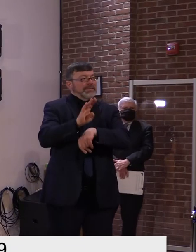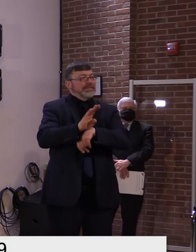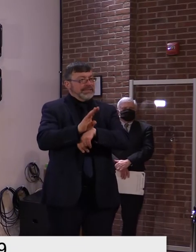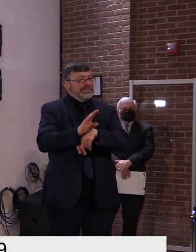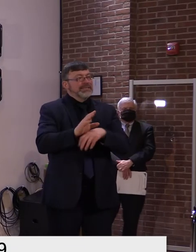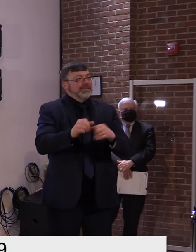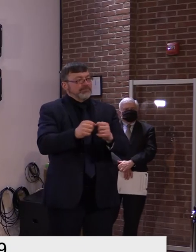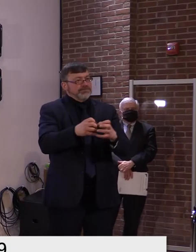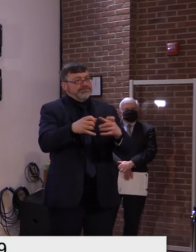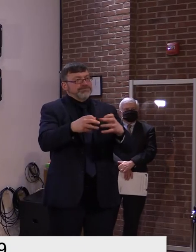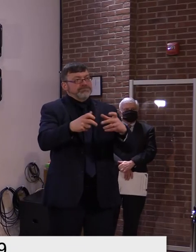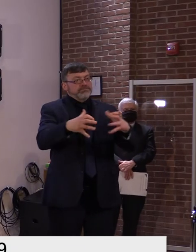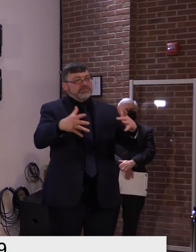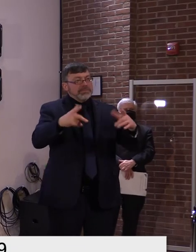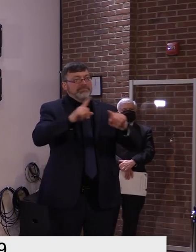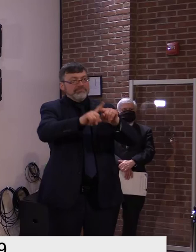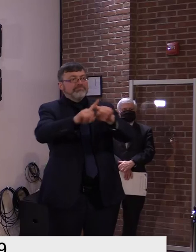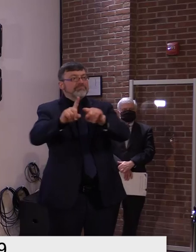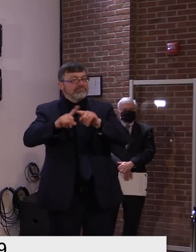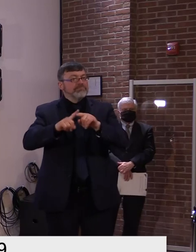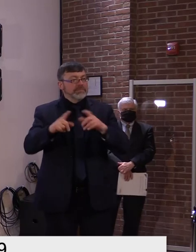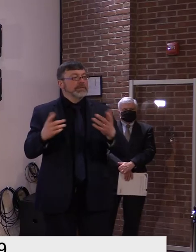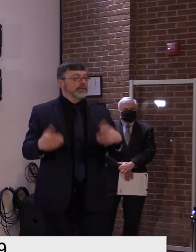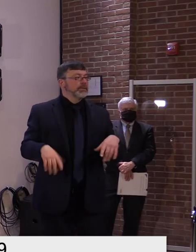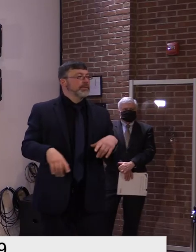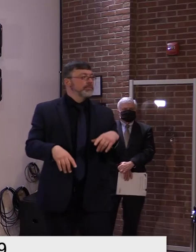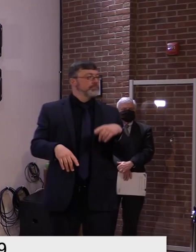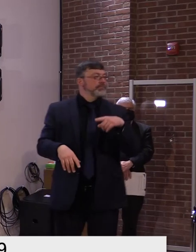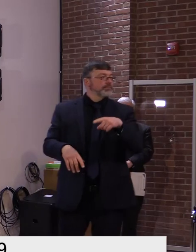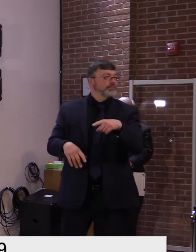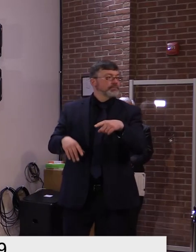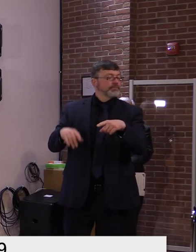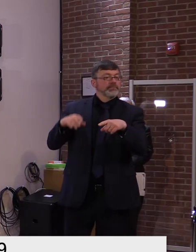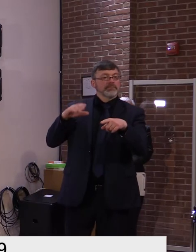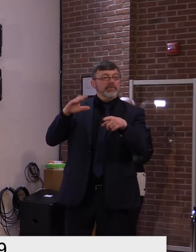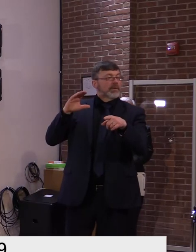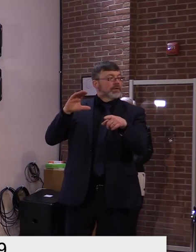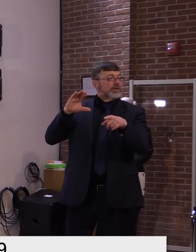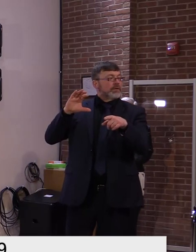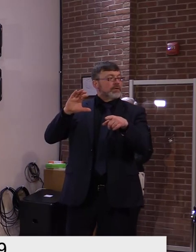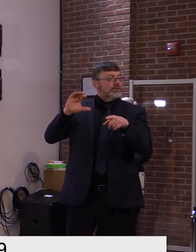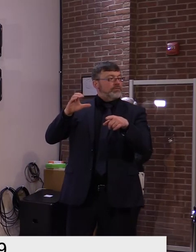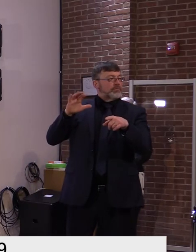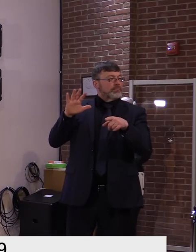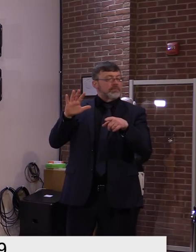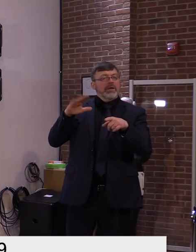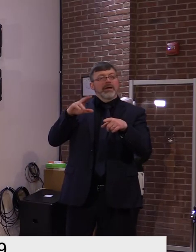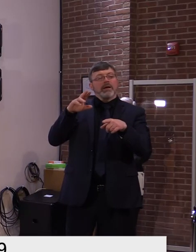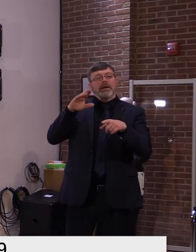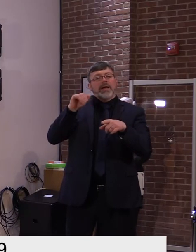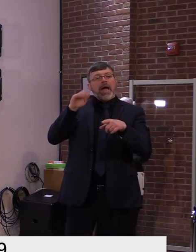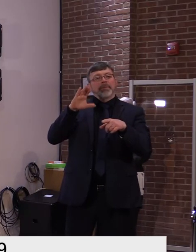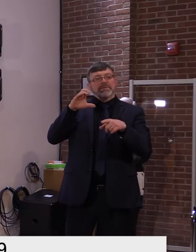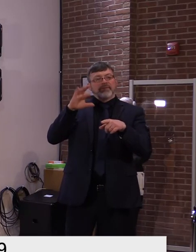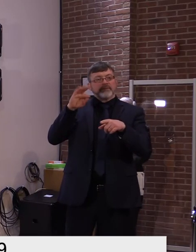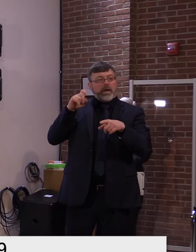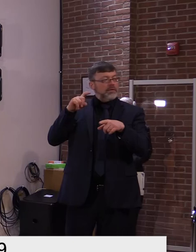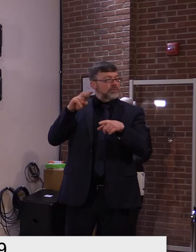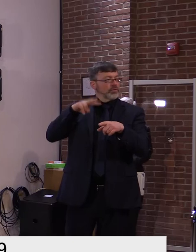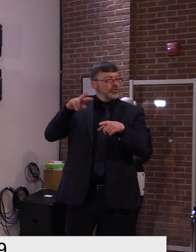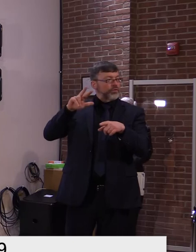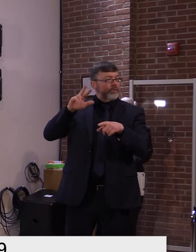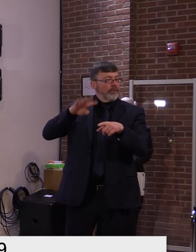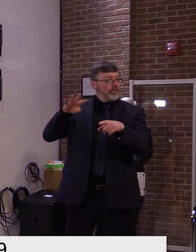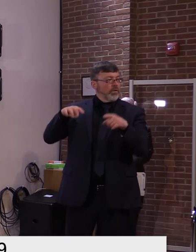Yes, we got a viewer question that since we're at the end of the press conference here, I can ask. Gentleman has made